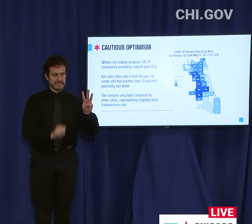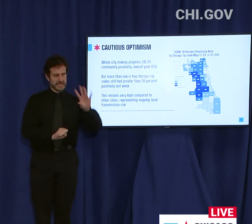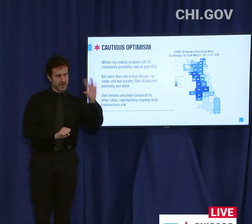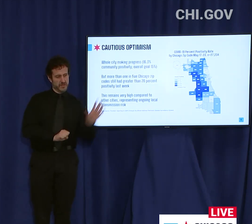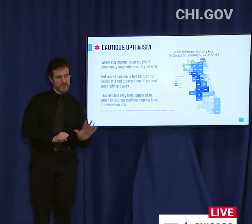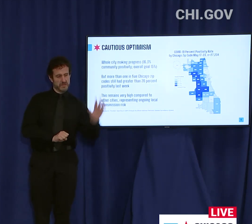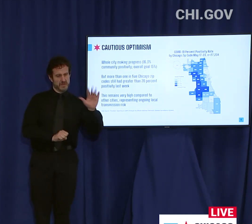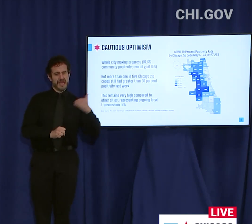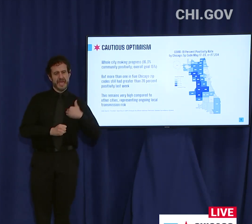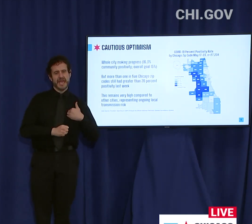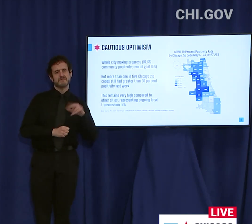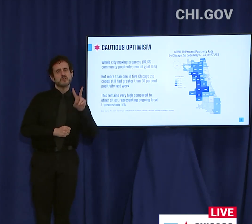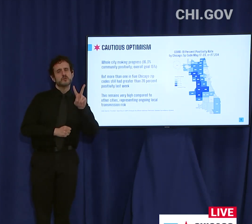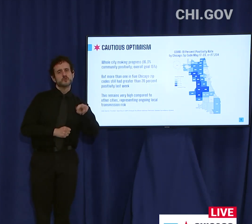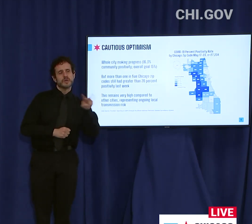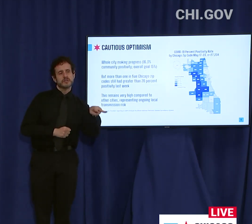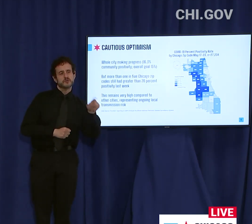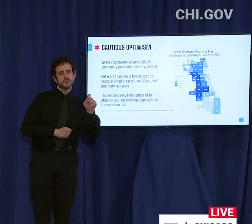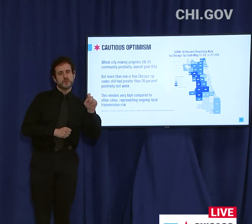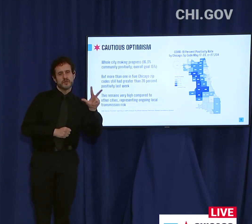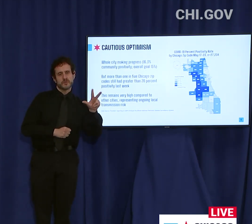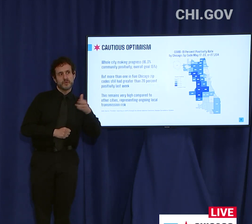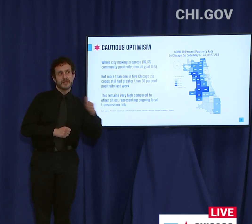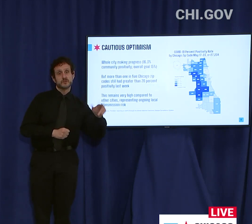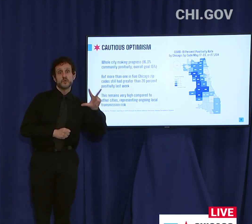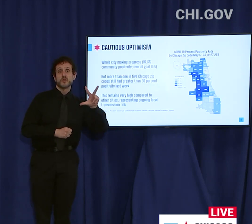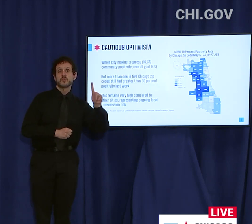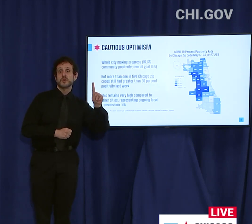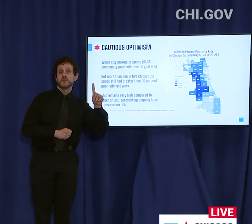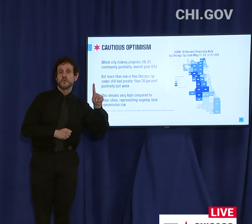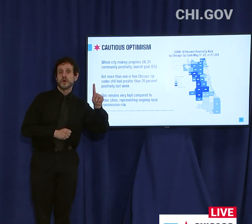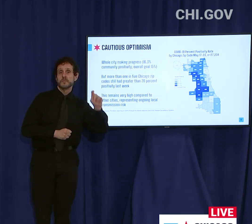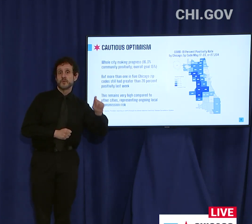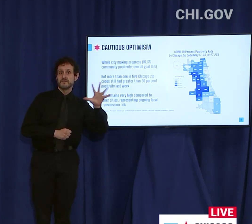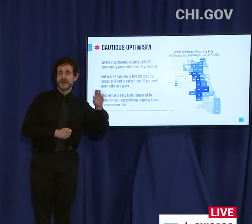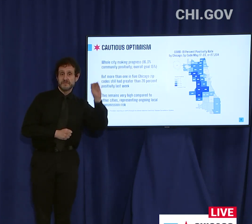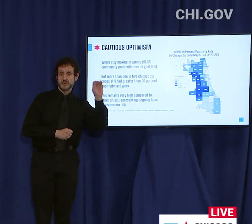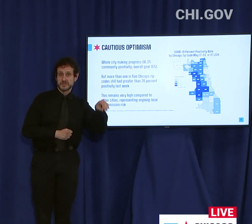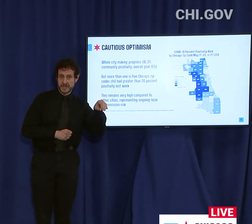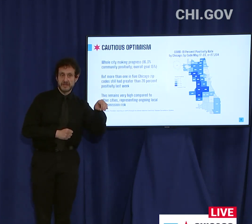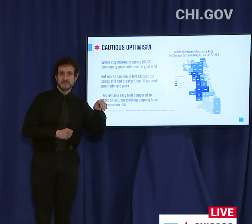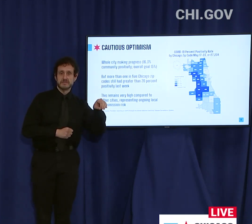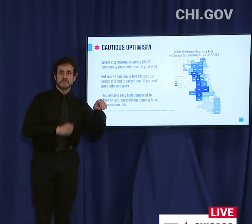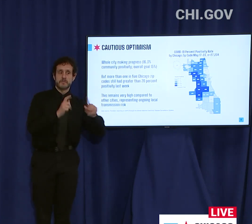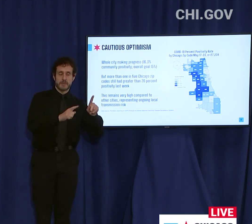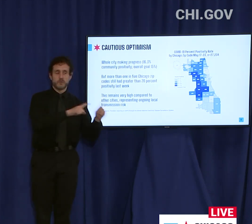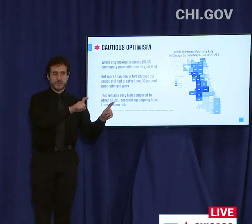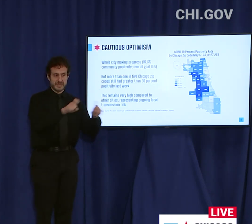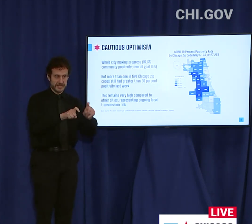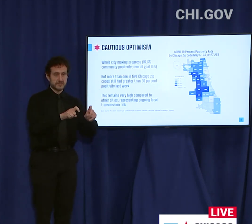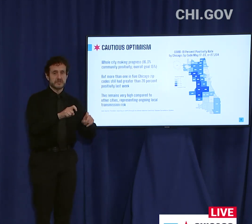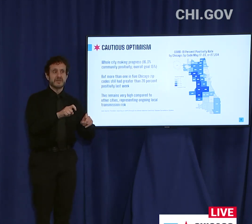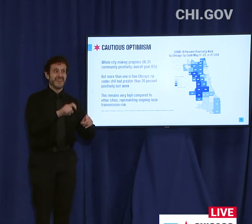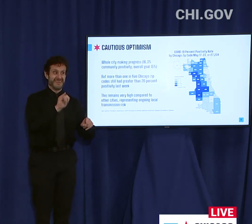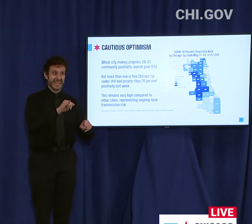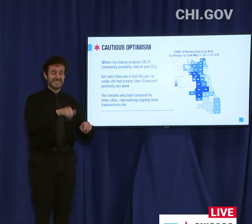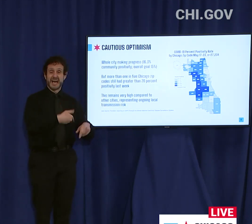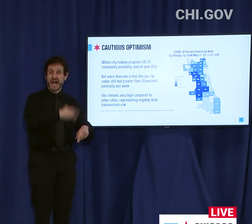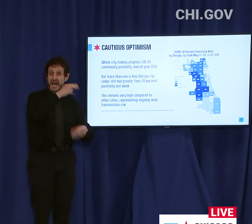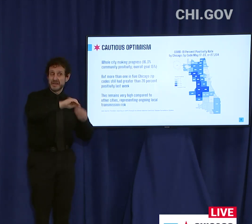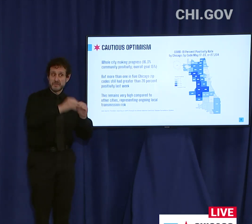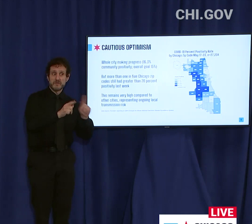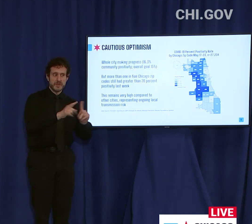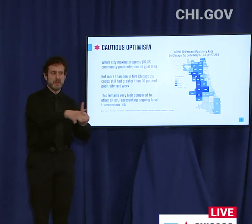have between a 22.3 and a 31.5% positivity. As much as almost 1 in